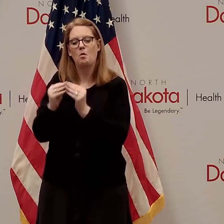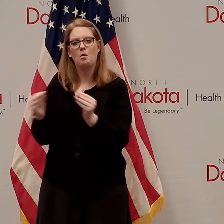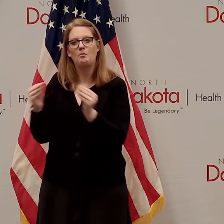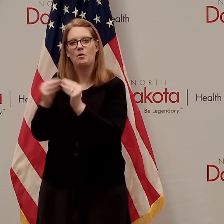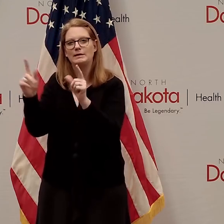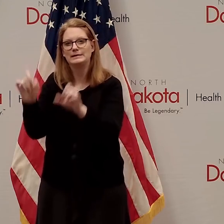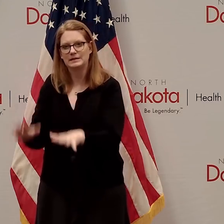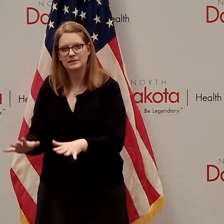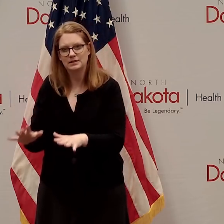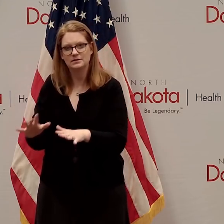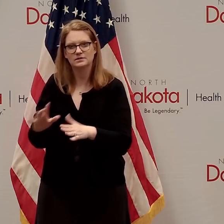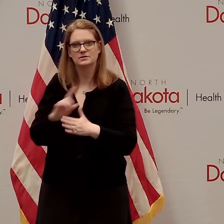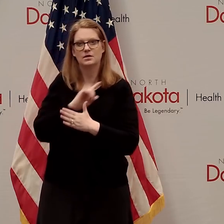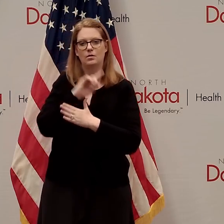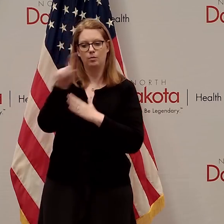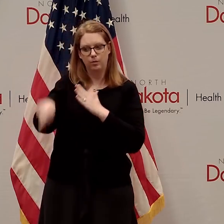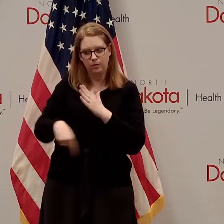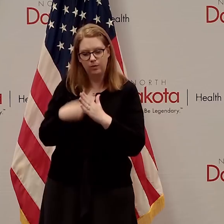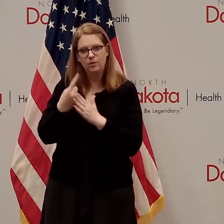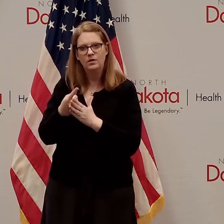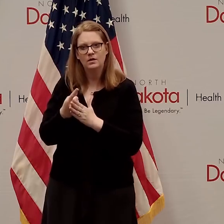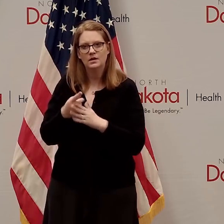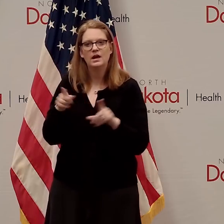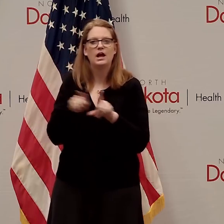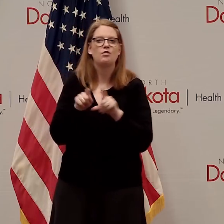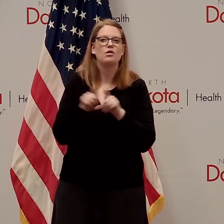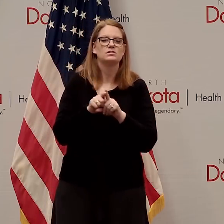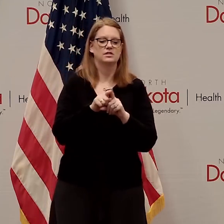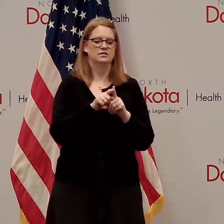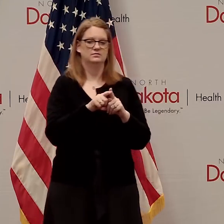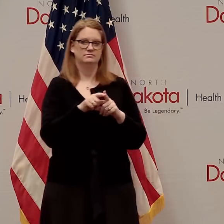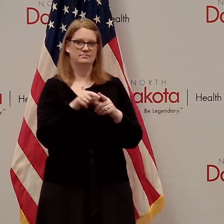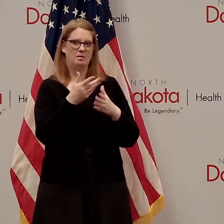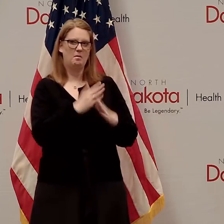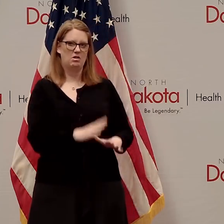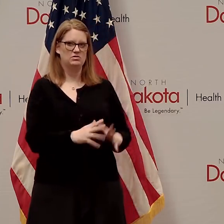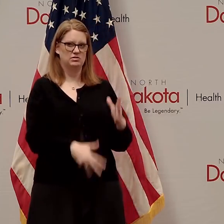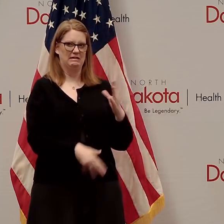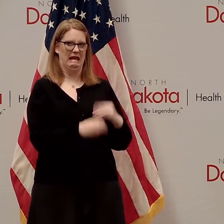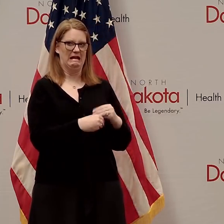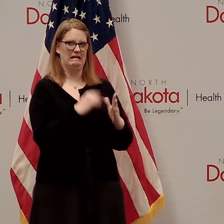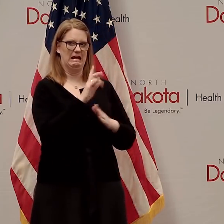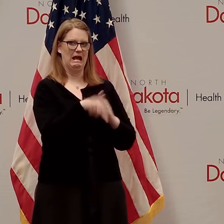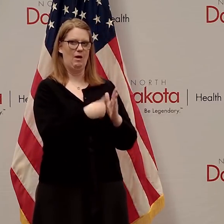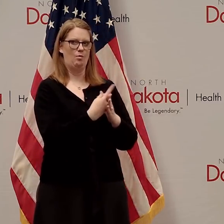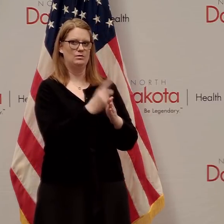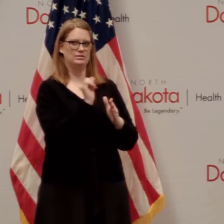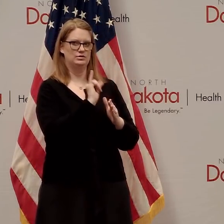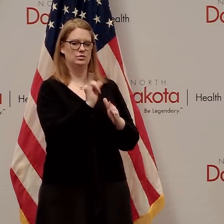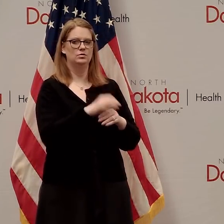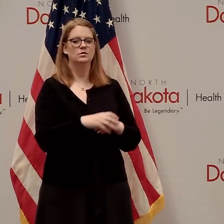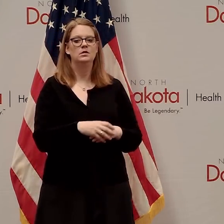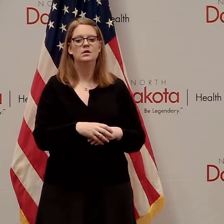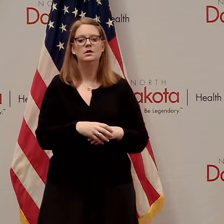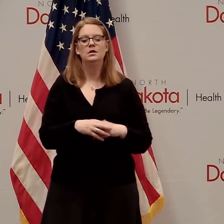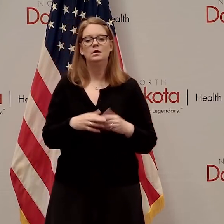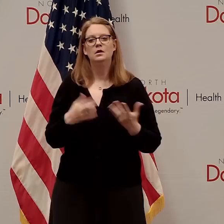our partners are also expanding their capacity. We want to continue to drive that up. I'm saying this because if we apply